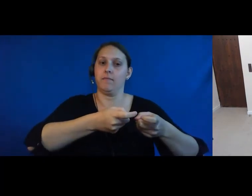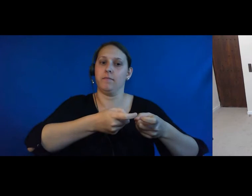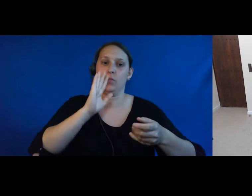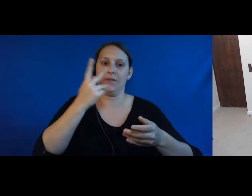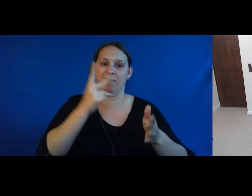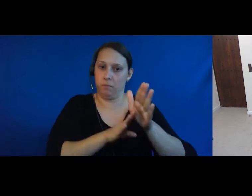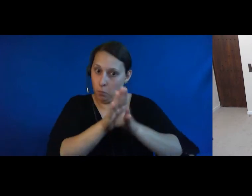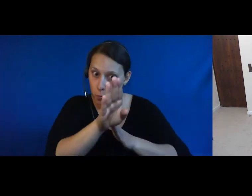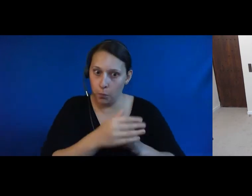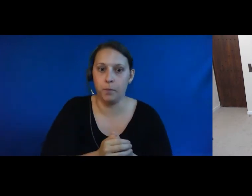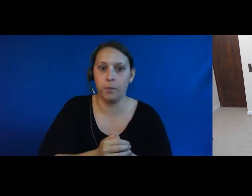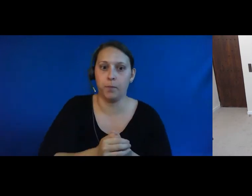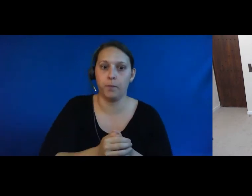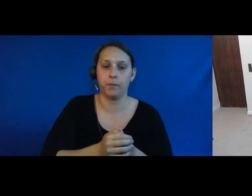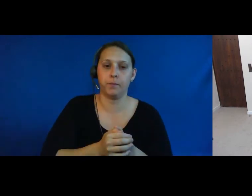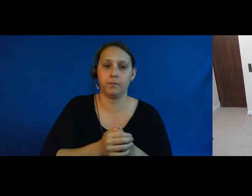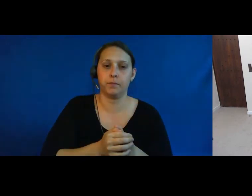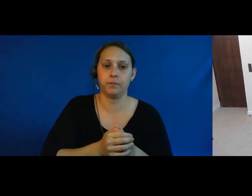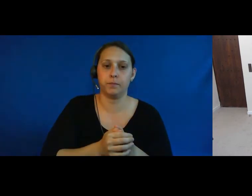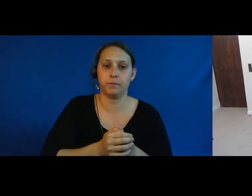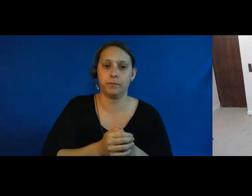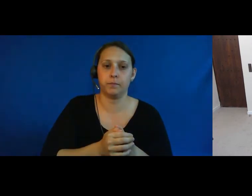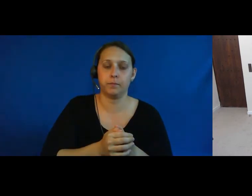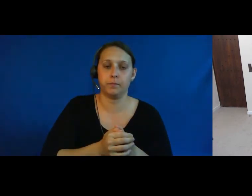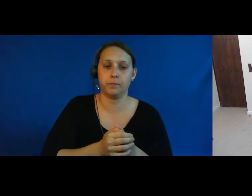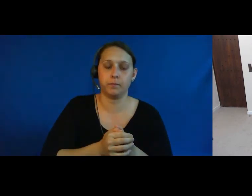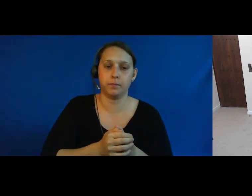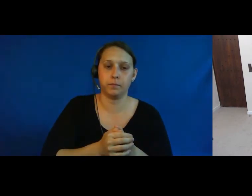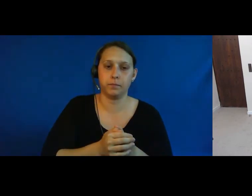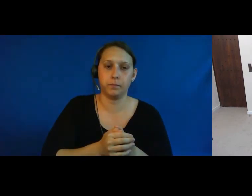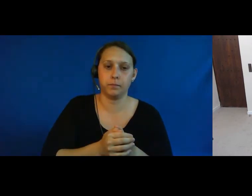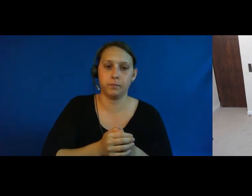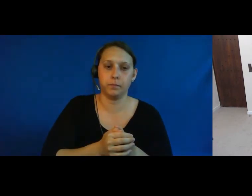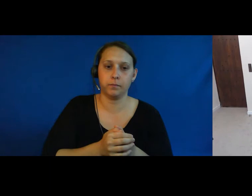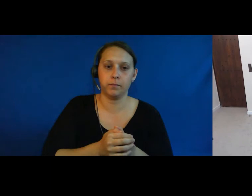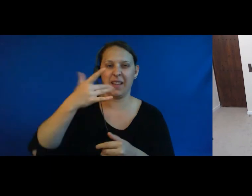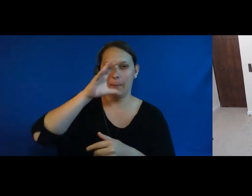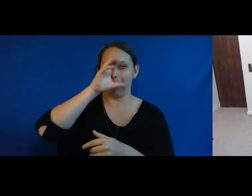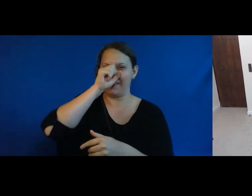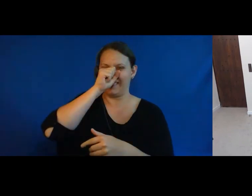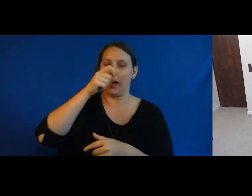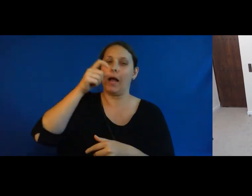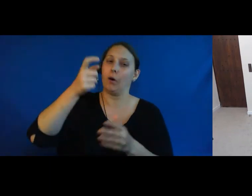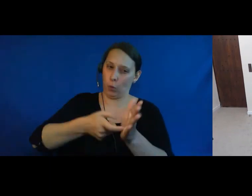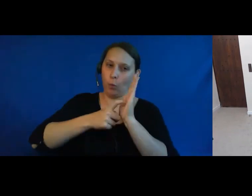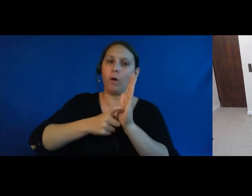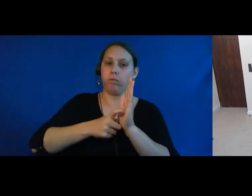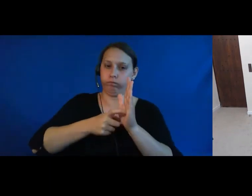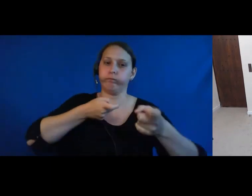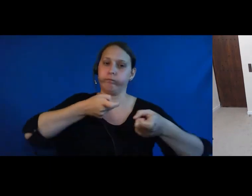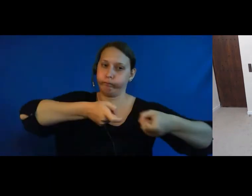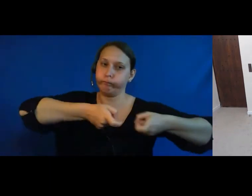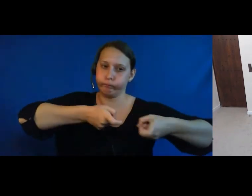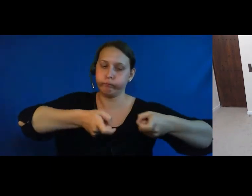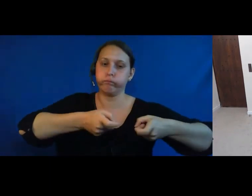So you know, with pigs, it would have to be extremely, there would have to be a lot of control with it. A local estate